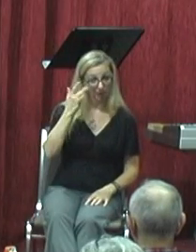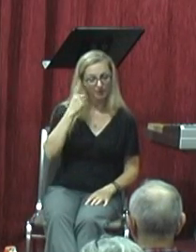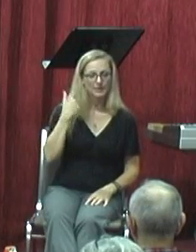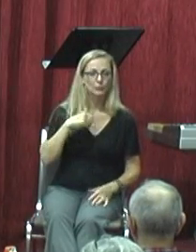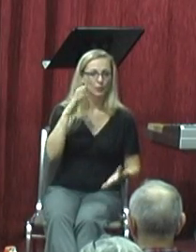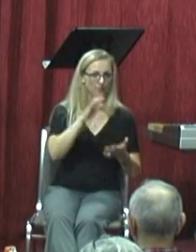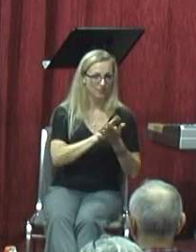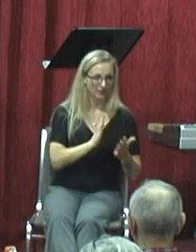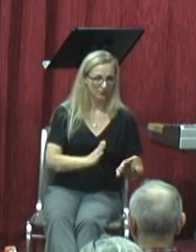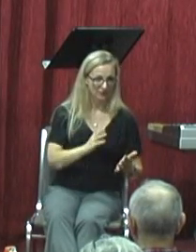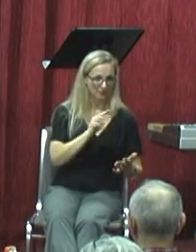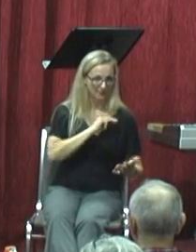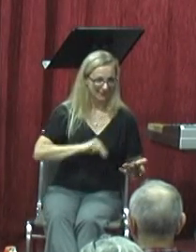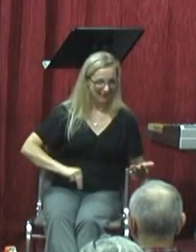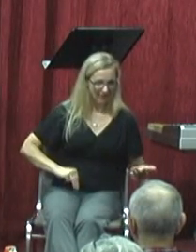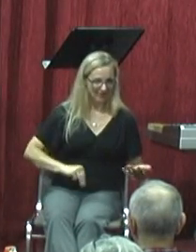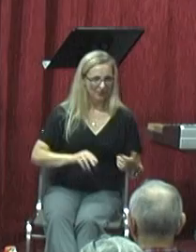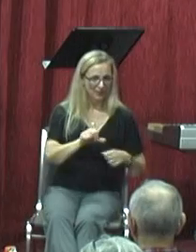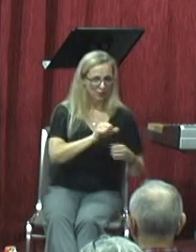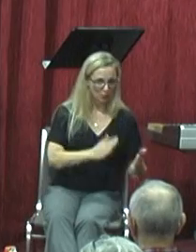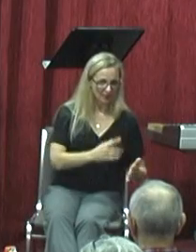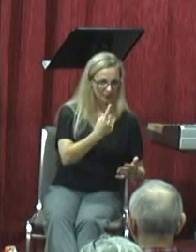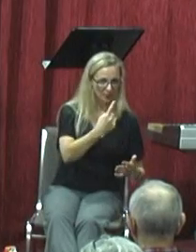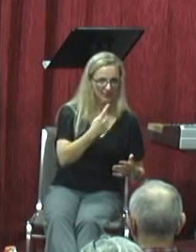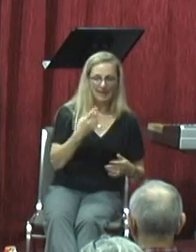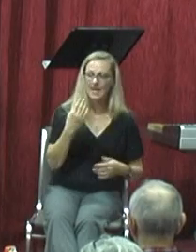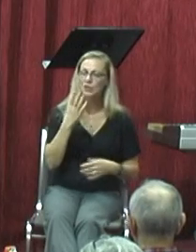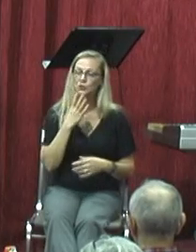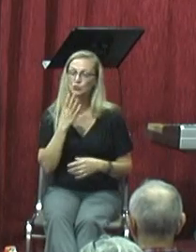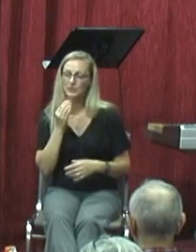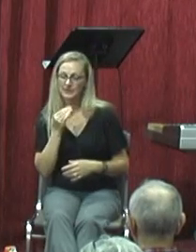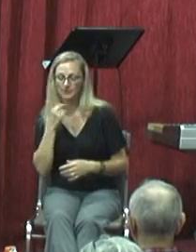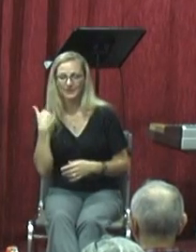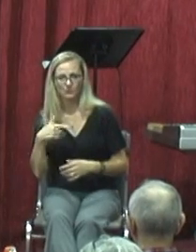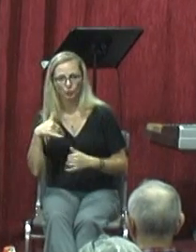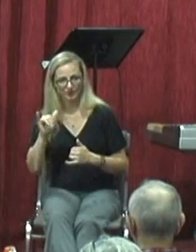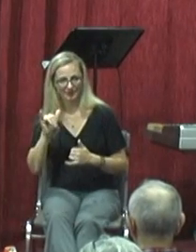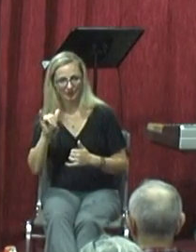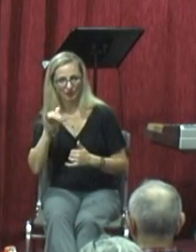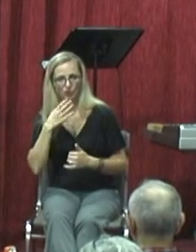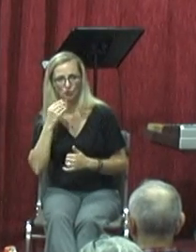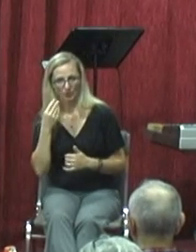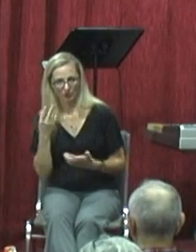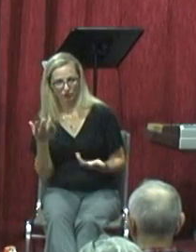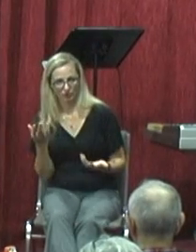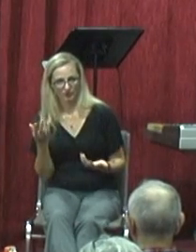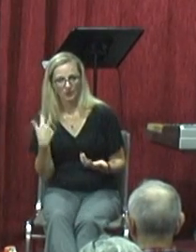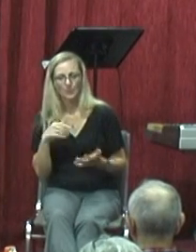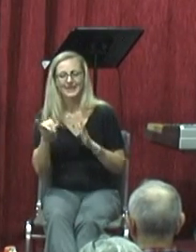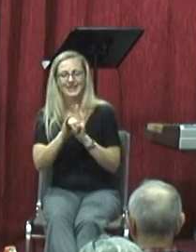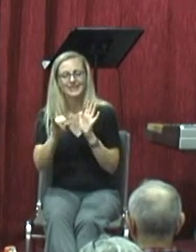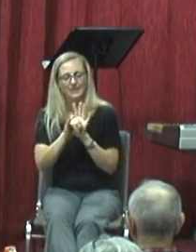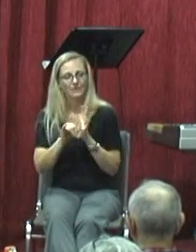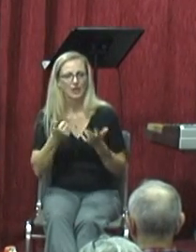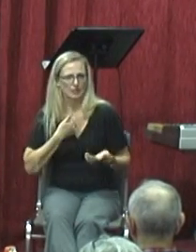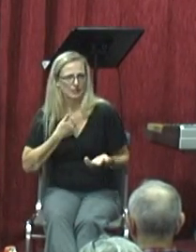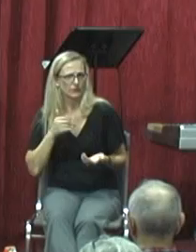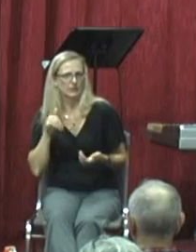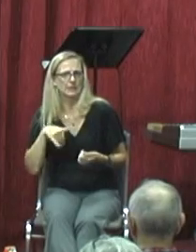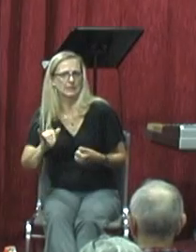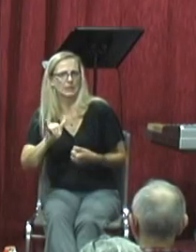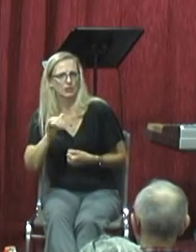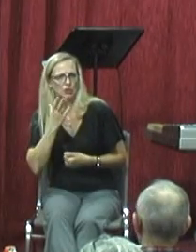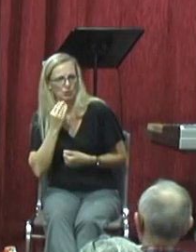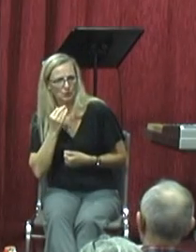the anointed one. And Judaism, because we're still Jewish, so that we can identify ourselves as being still Jewish